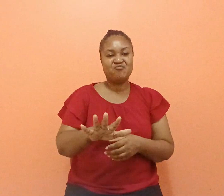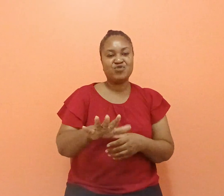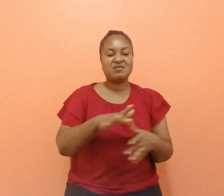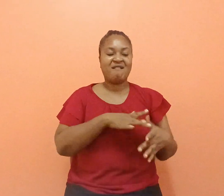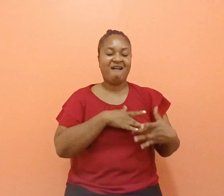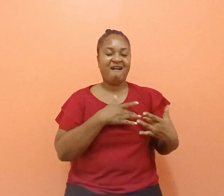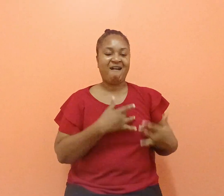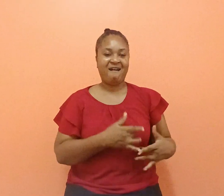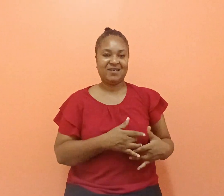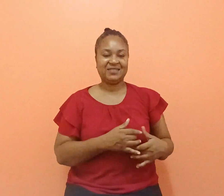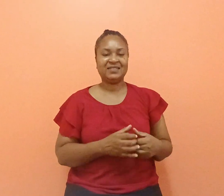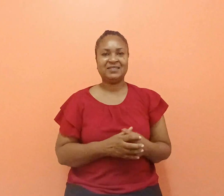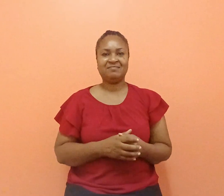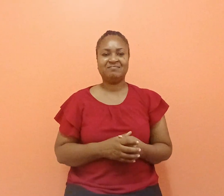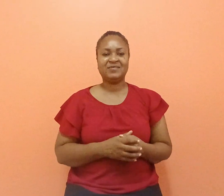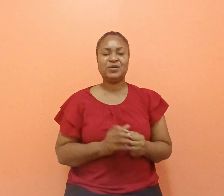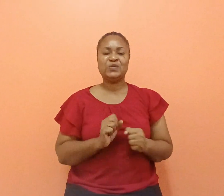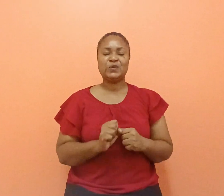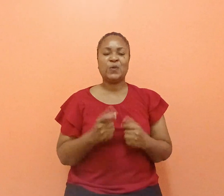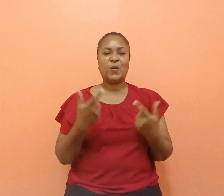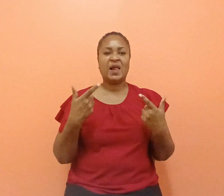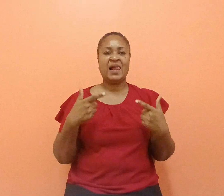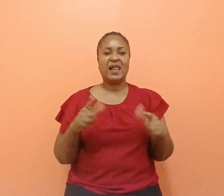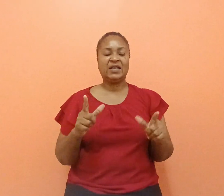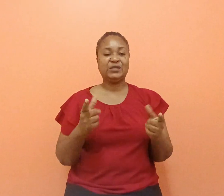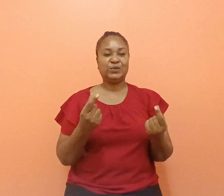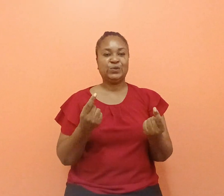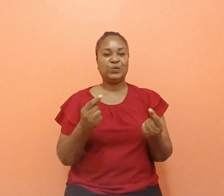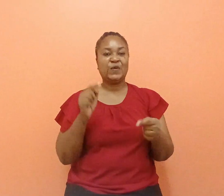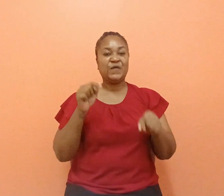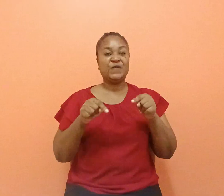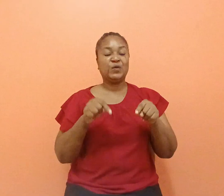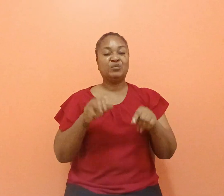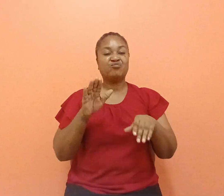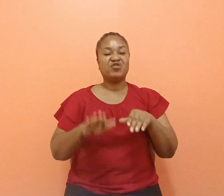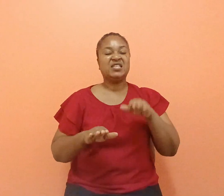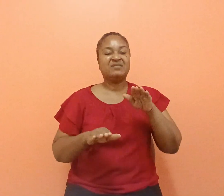So let's do the footprint path.